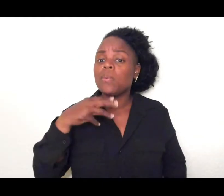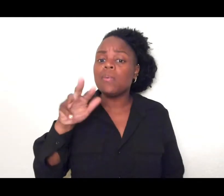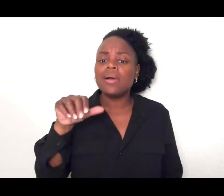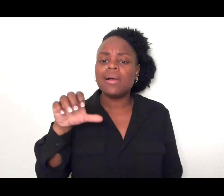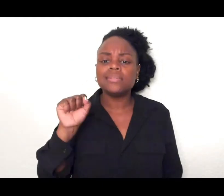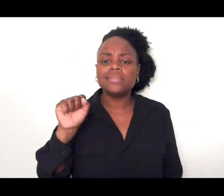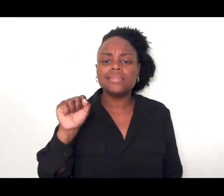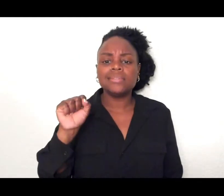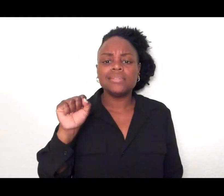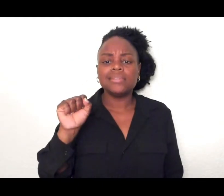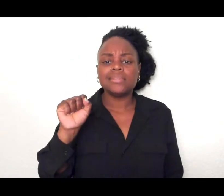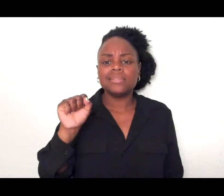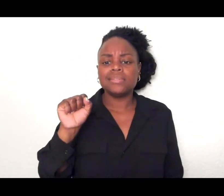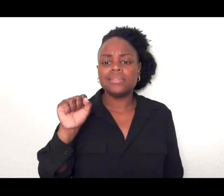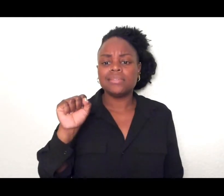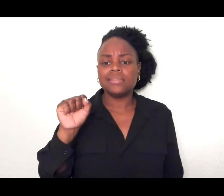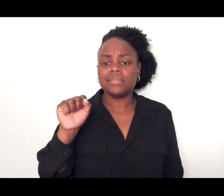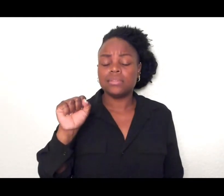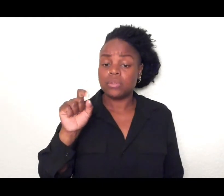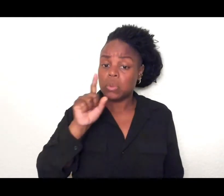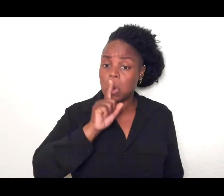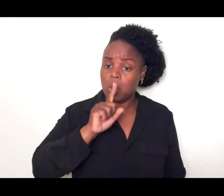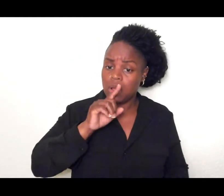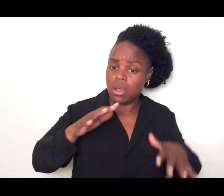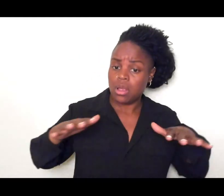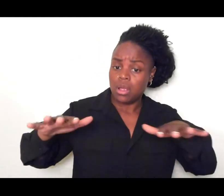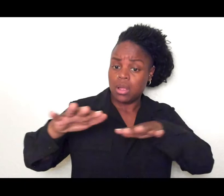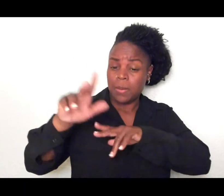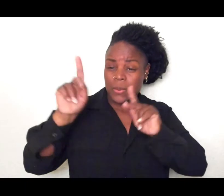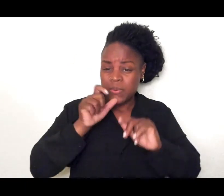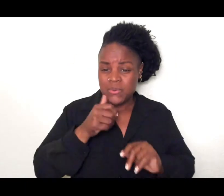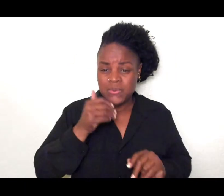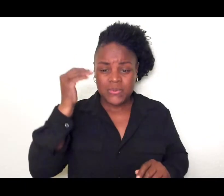life, and syncopated spiritual practices.